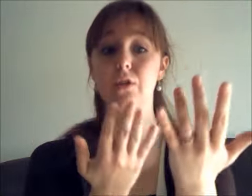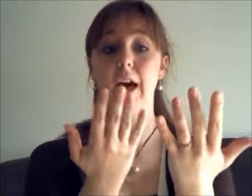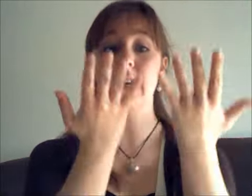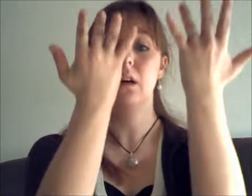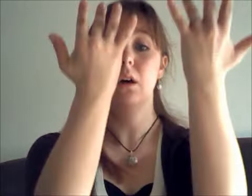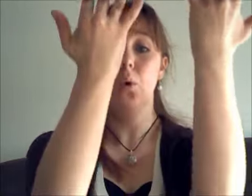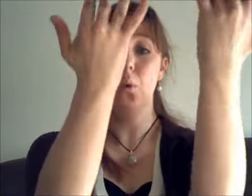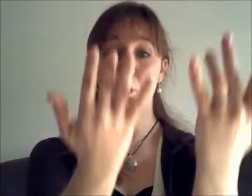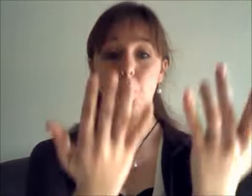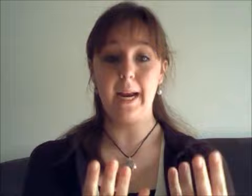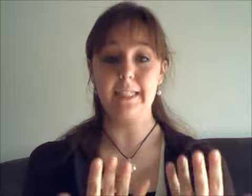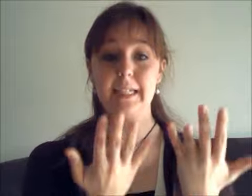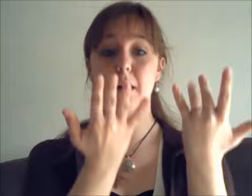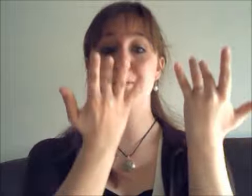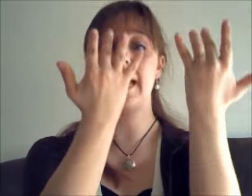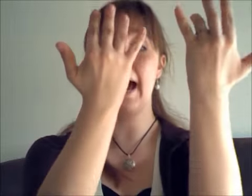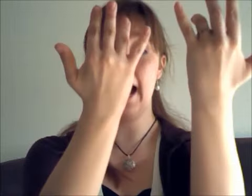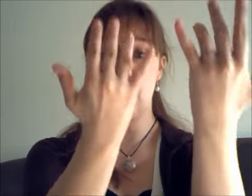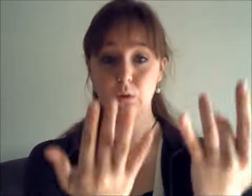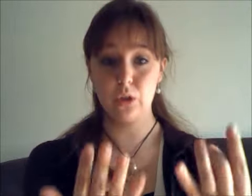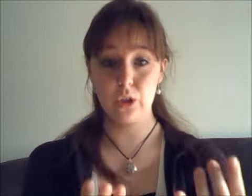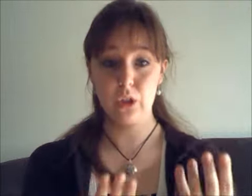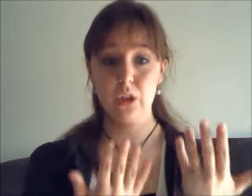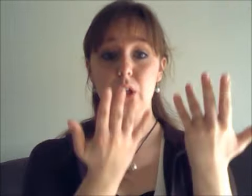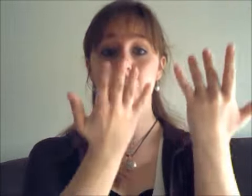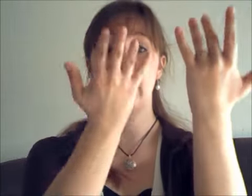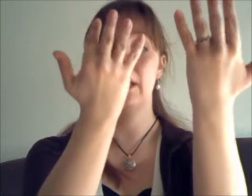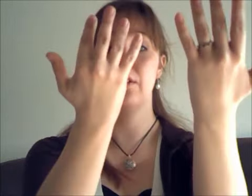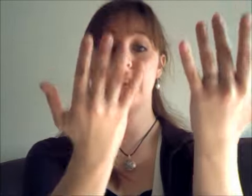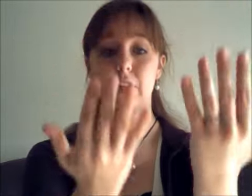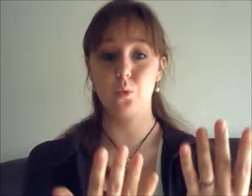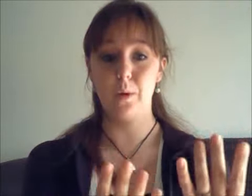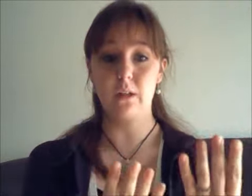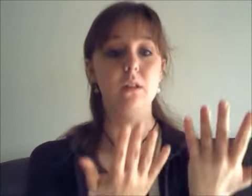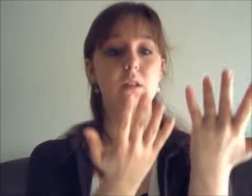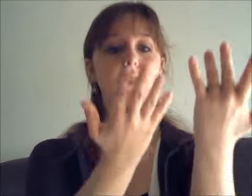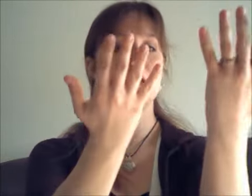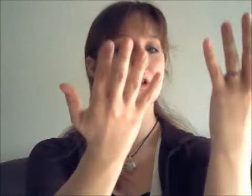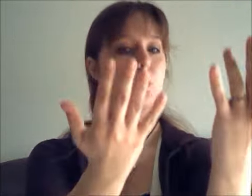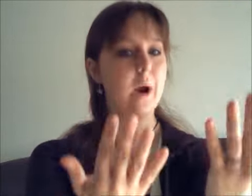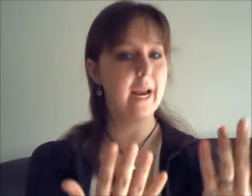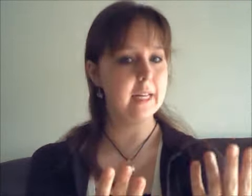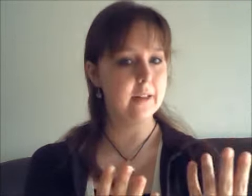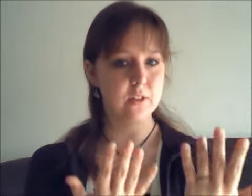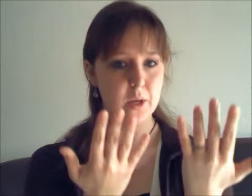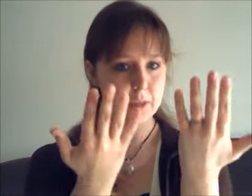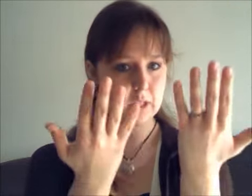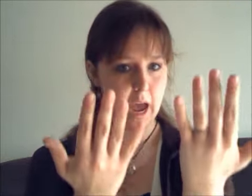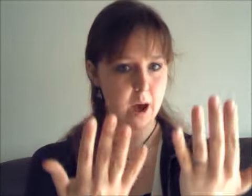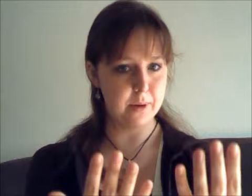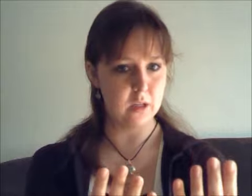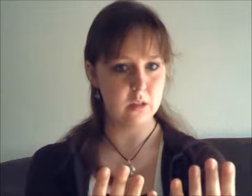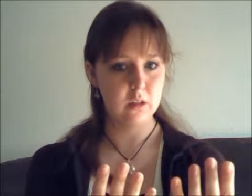that. Wait. It comes out, and the fingers wiggle. It's, you're waiting for something to happen.